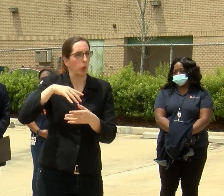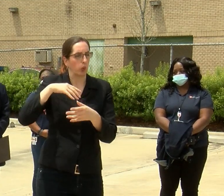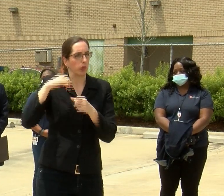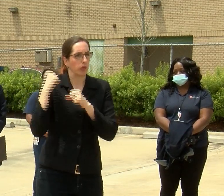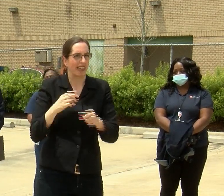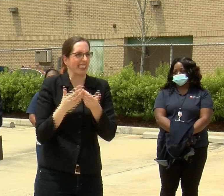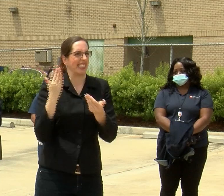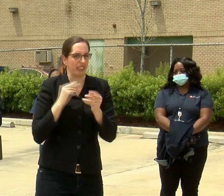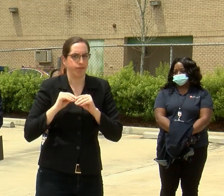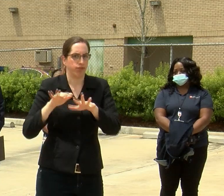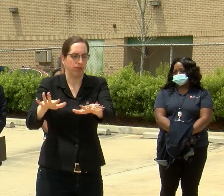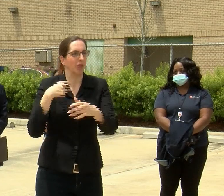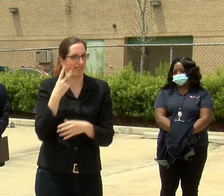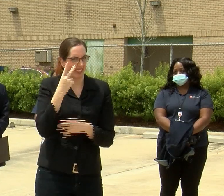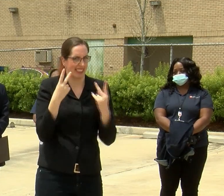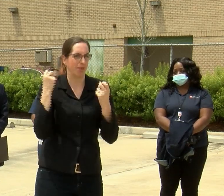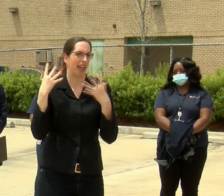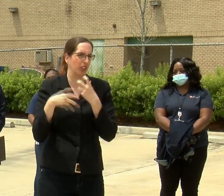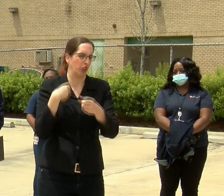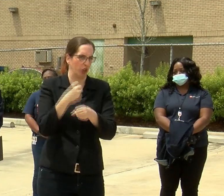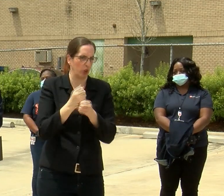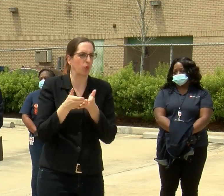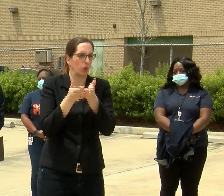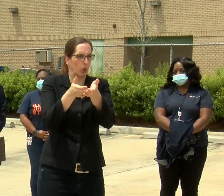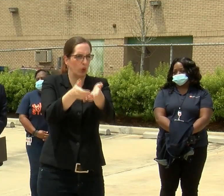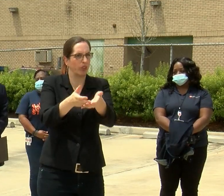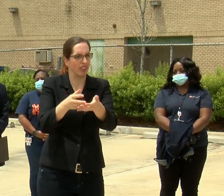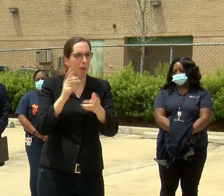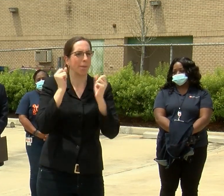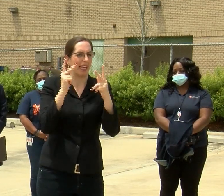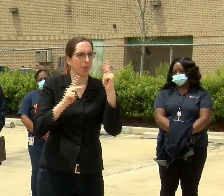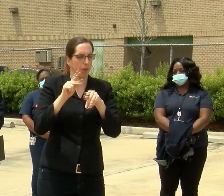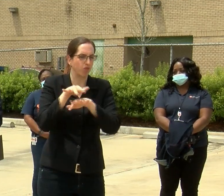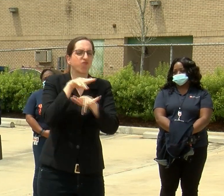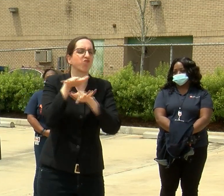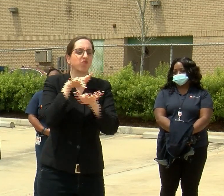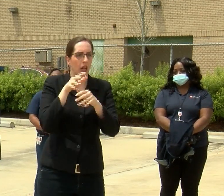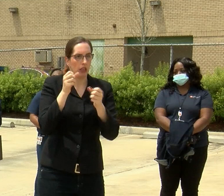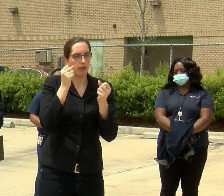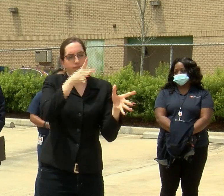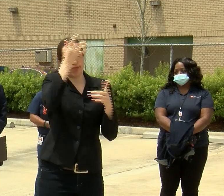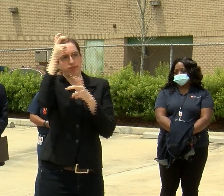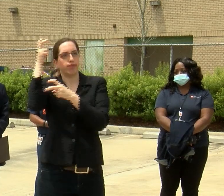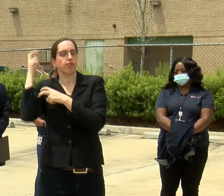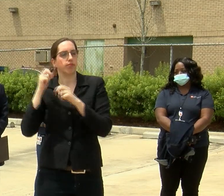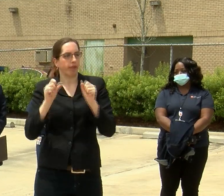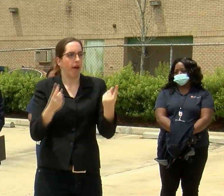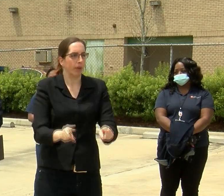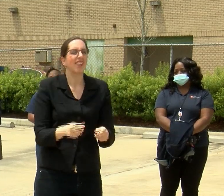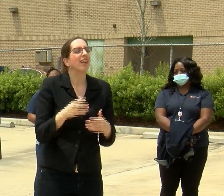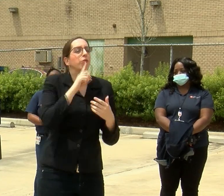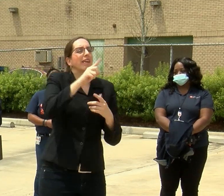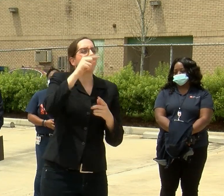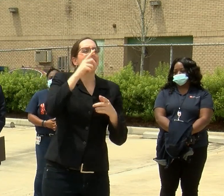to viruses, and we've seen this for many, many years, set off a domino effect where a large number of folks got infected. So it doesn't really matter who was